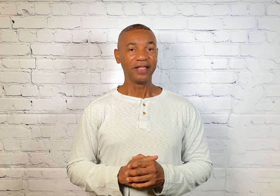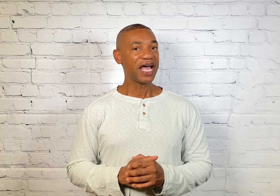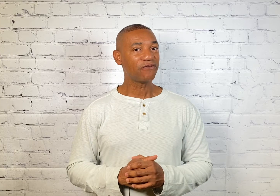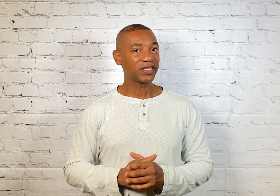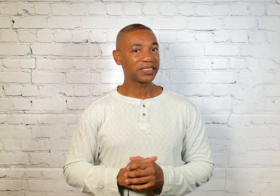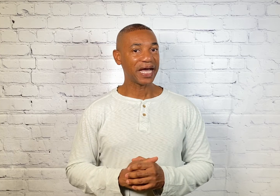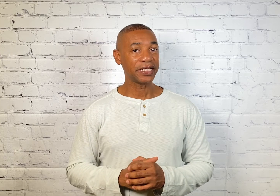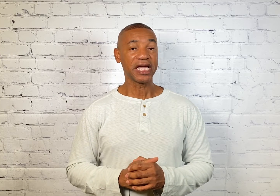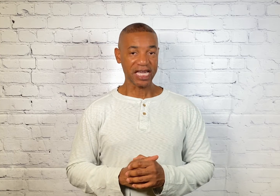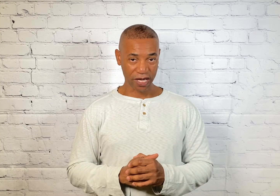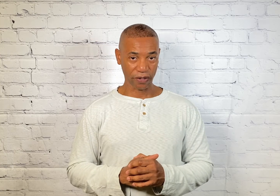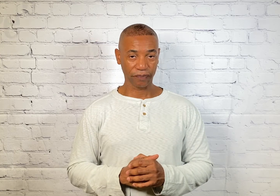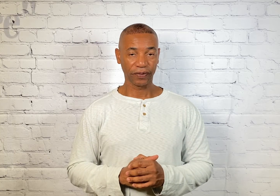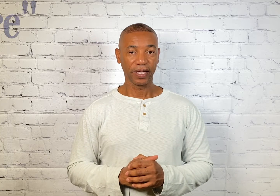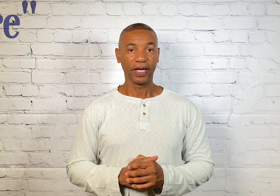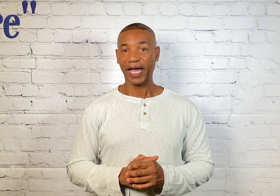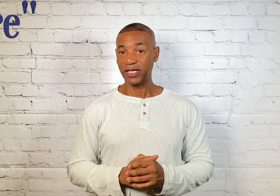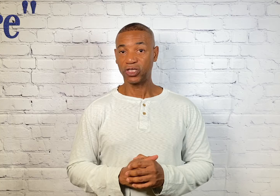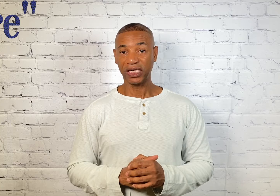Now for the sign here,